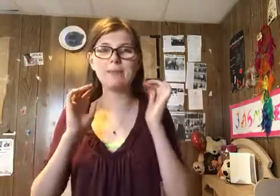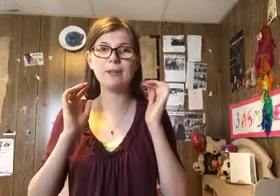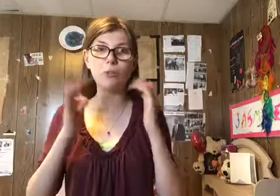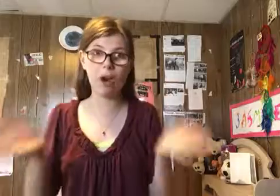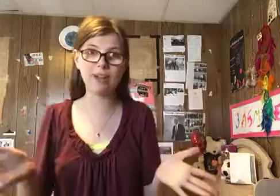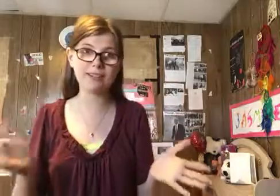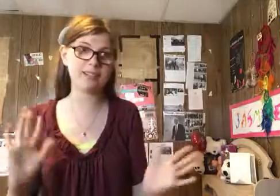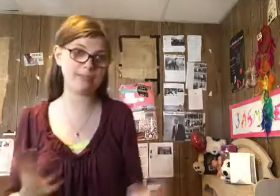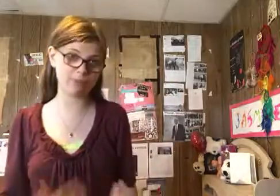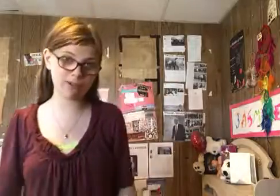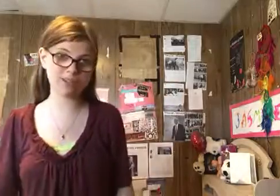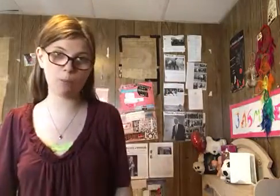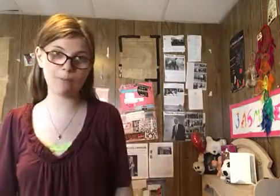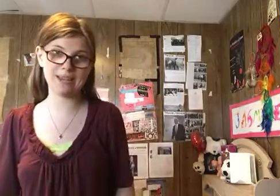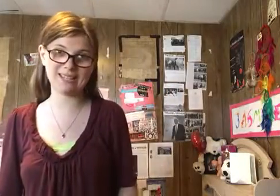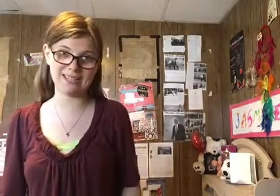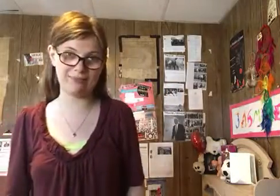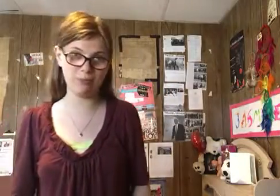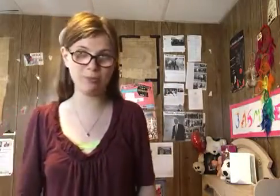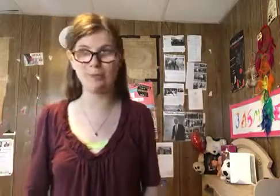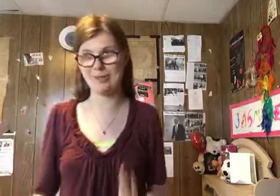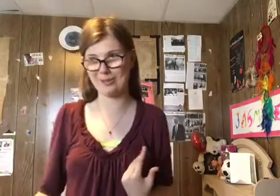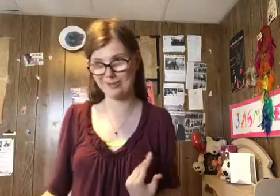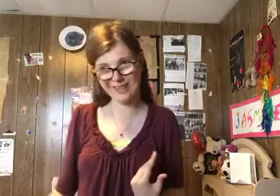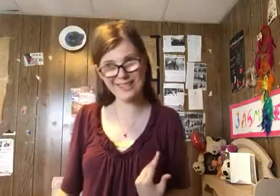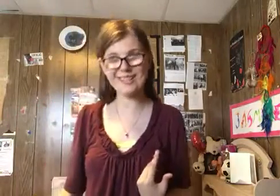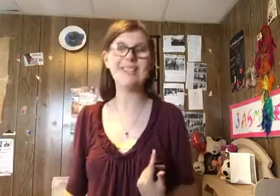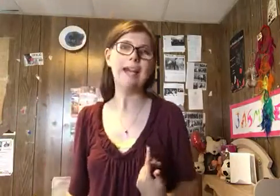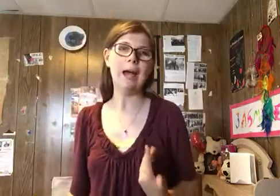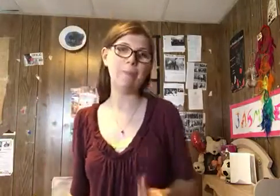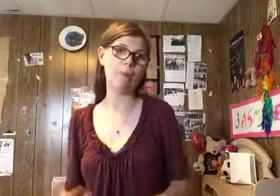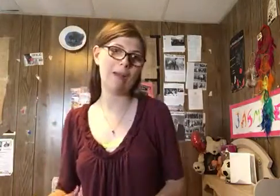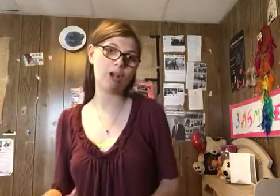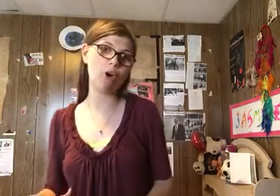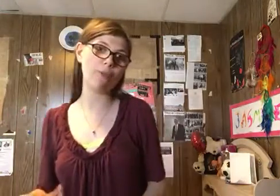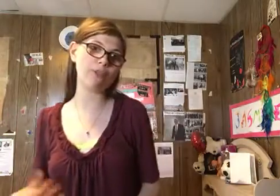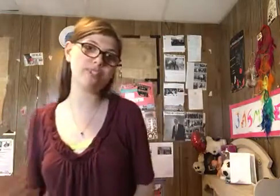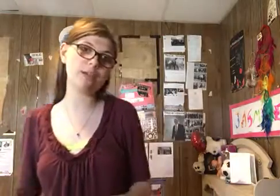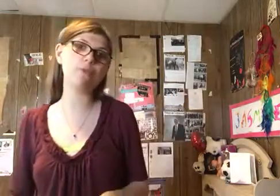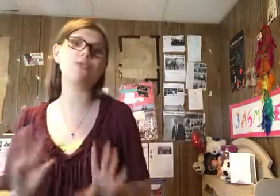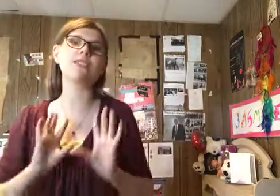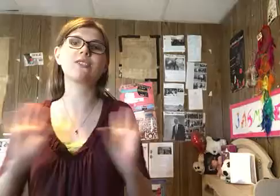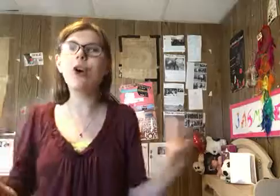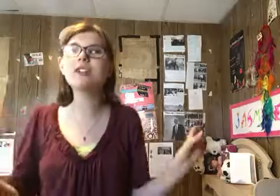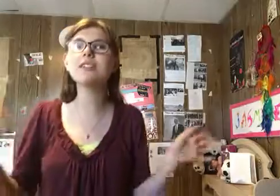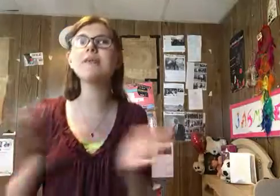It's been a while since there was an open mic at Seafoams, which is great. I'm back home for the summer, so that's awesome.